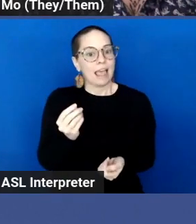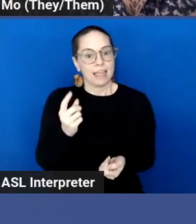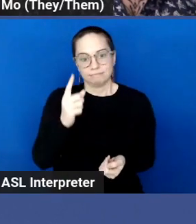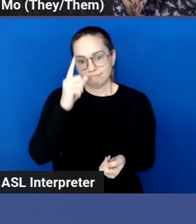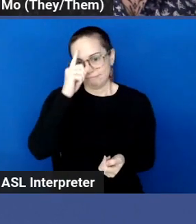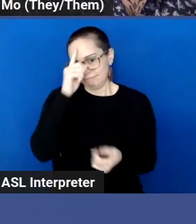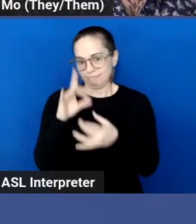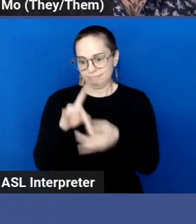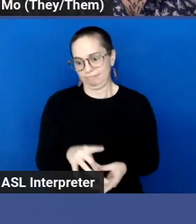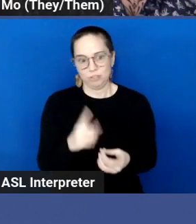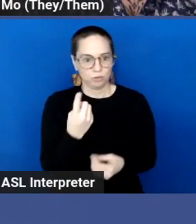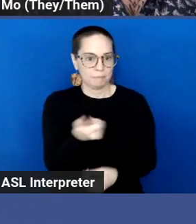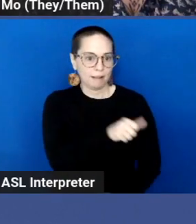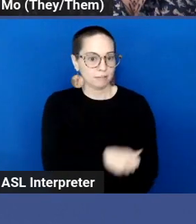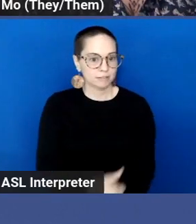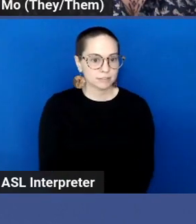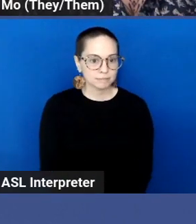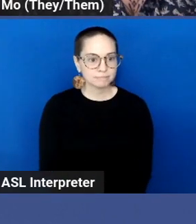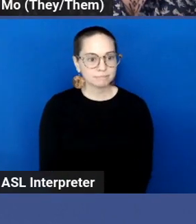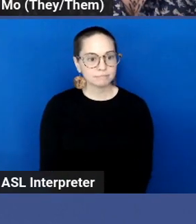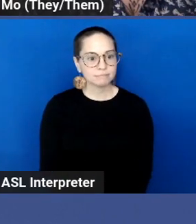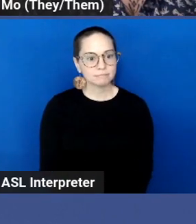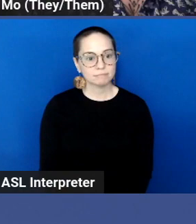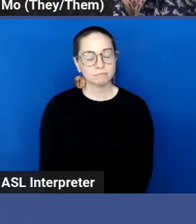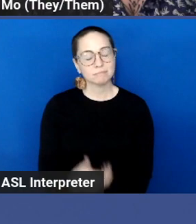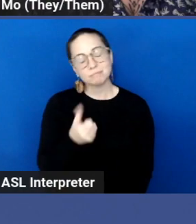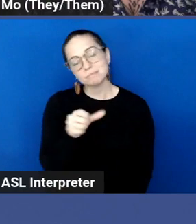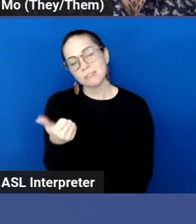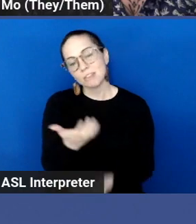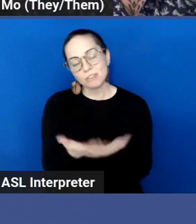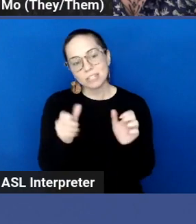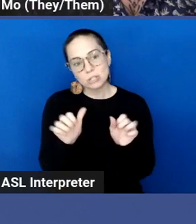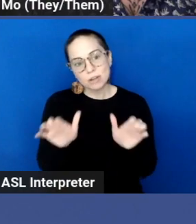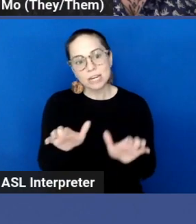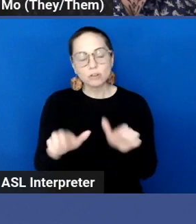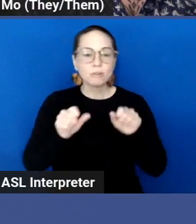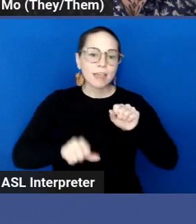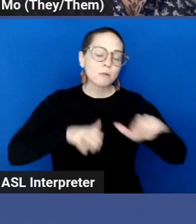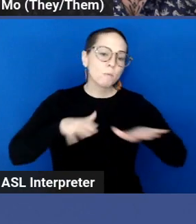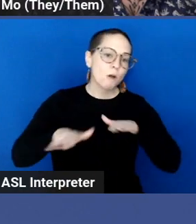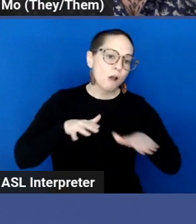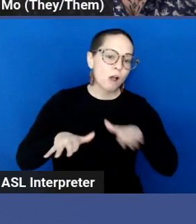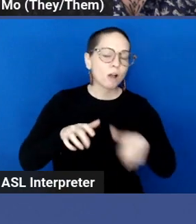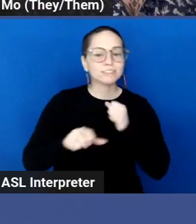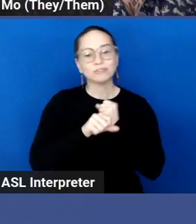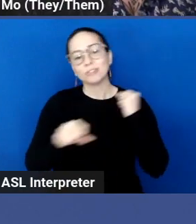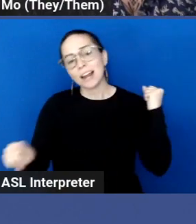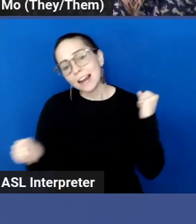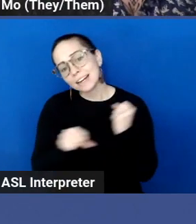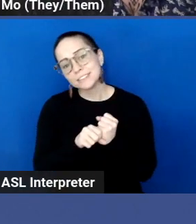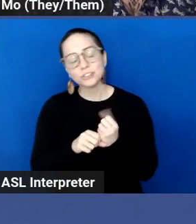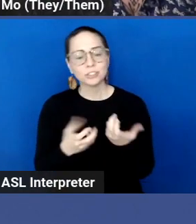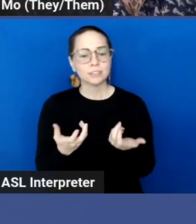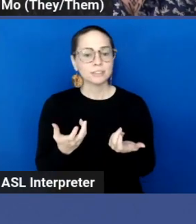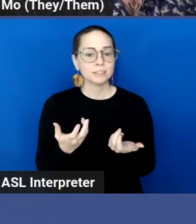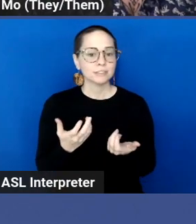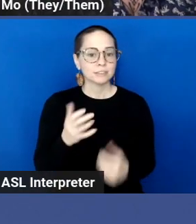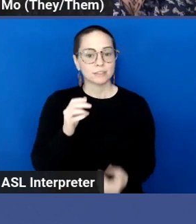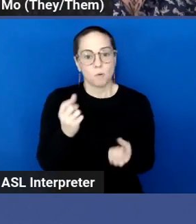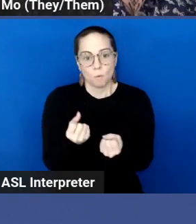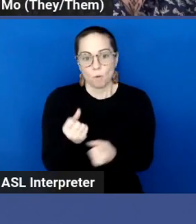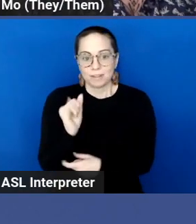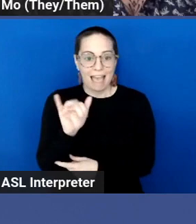doing. Just some other things you could do. You could take a walk, stretches, hold on ice, take